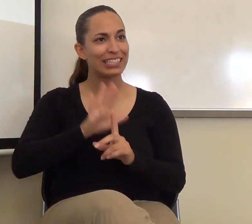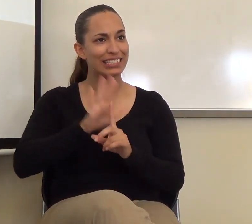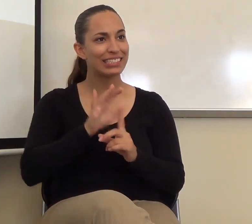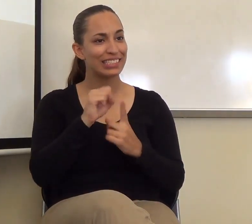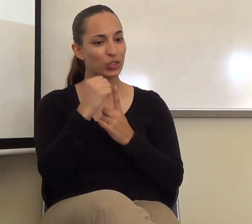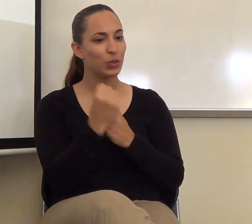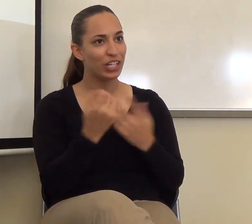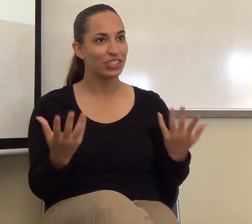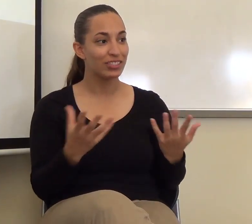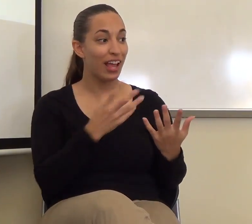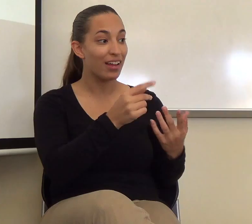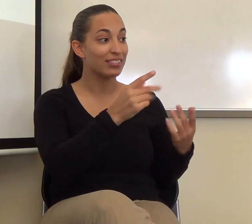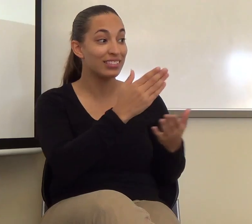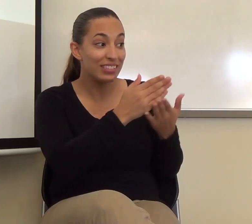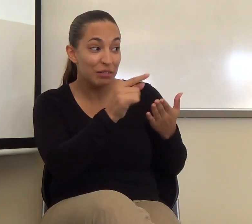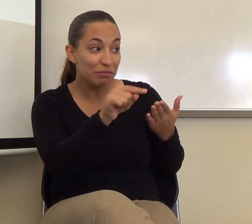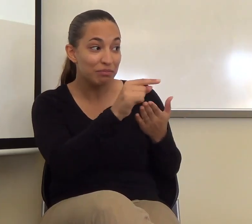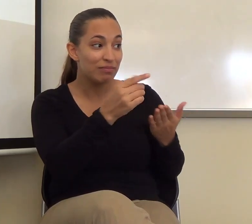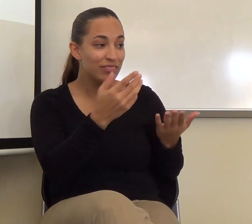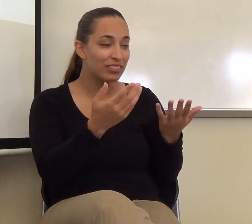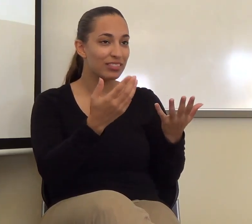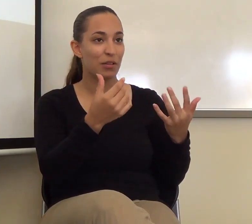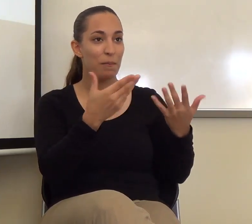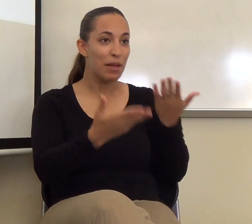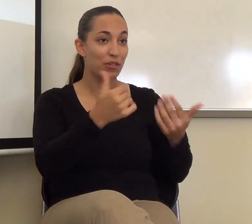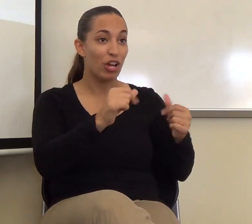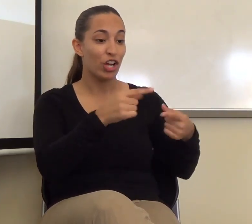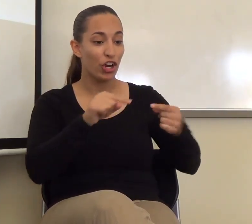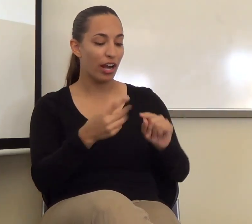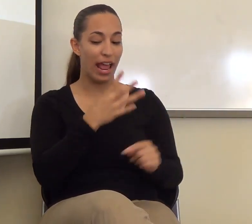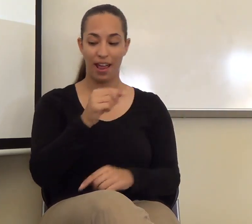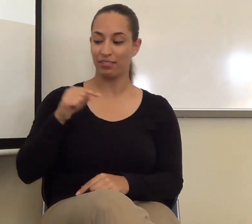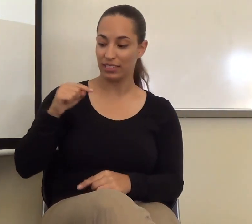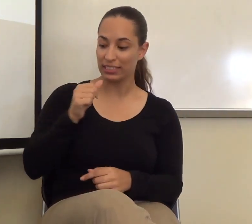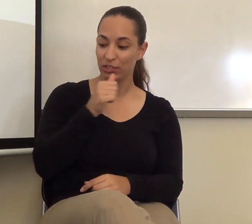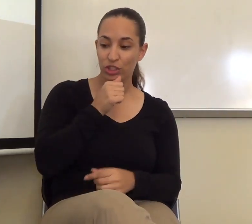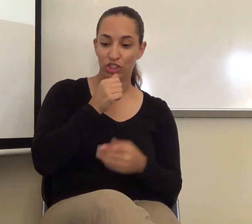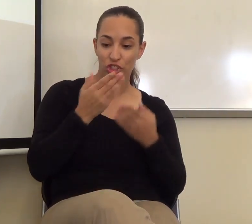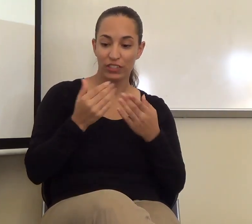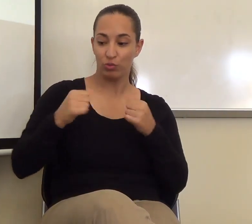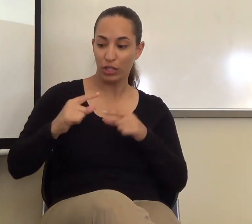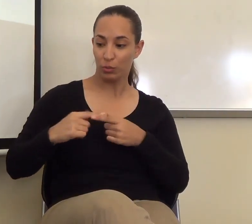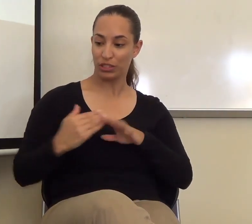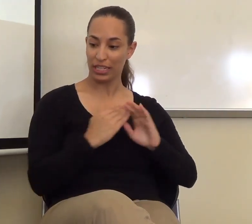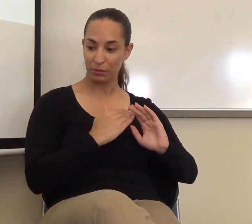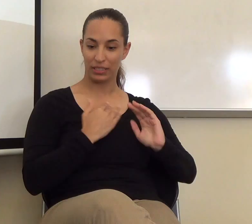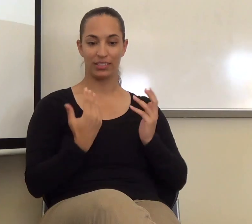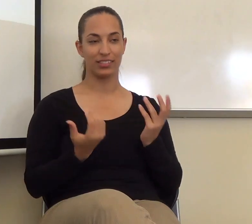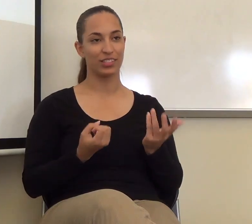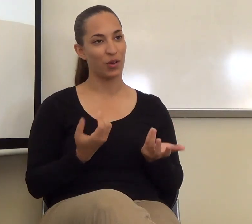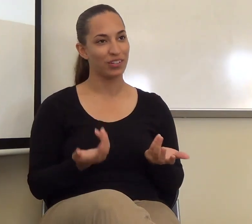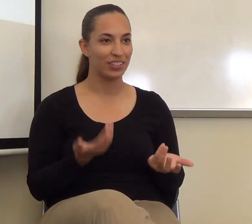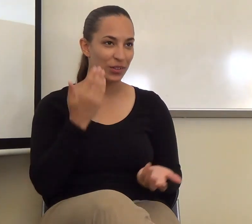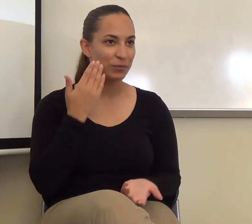these people are Like, trying to for protect him. example, like we have, John F. Kennedy, I almost called him KFC. Yeah. I